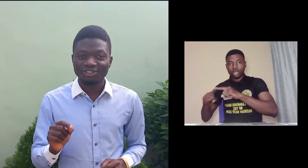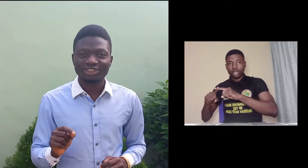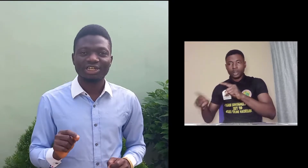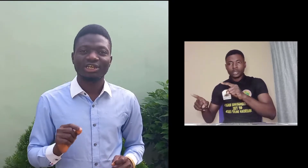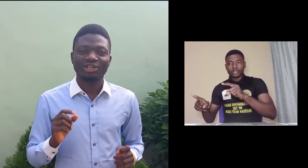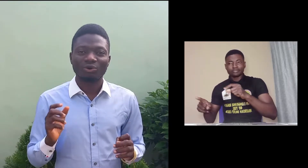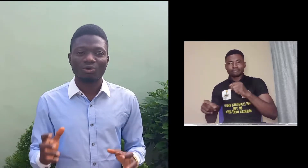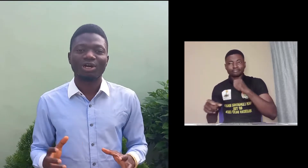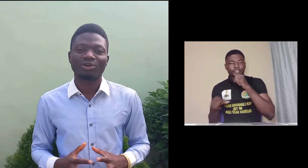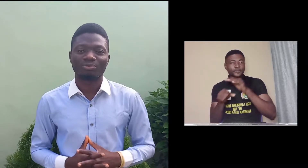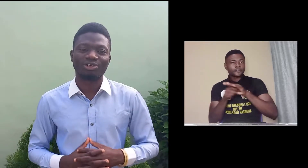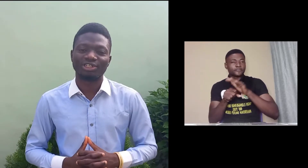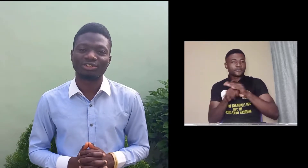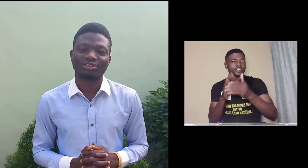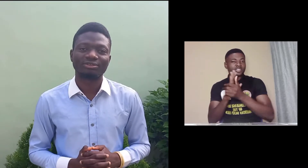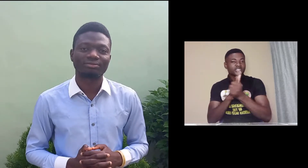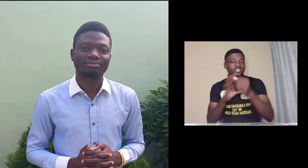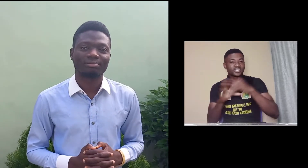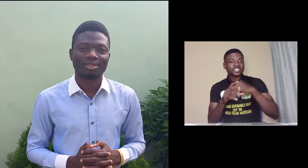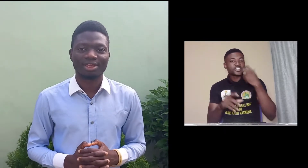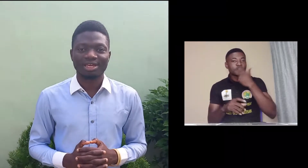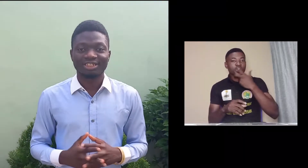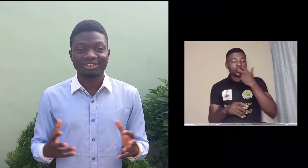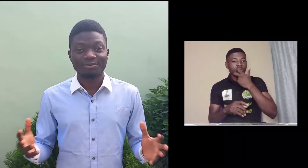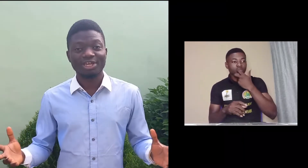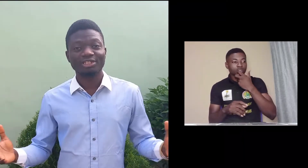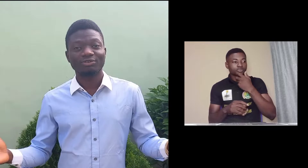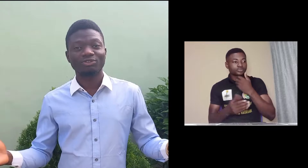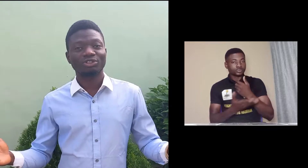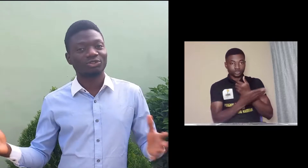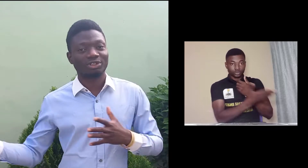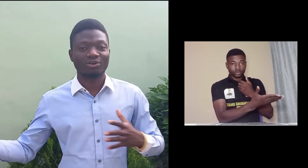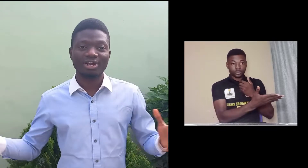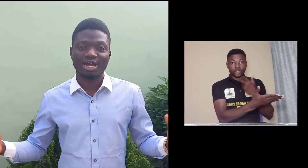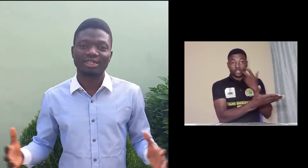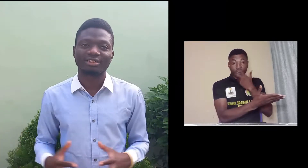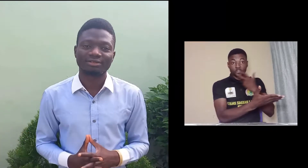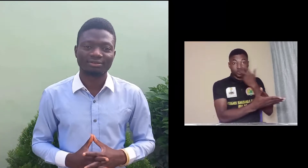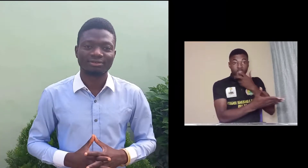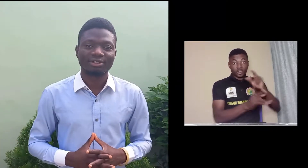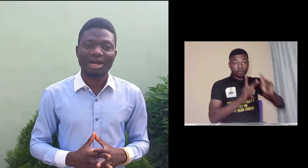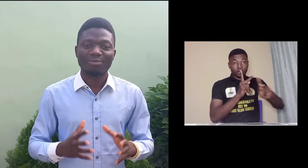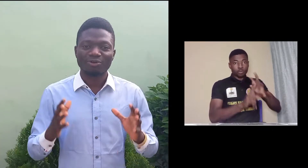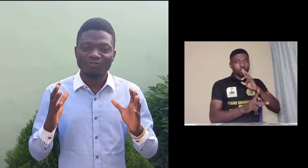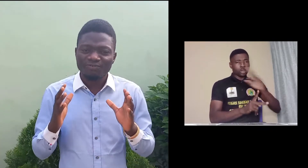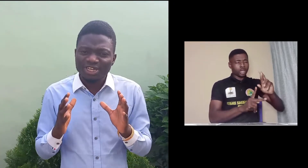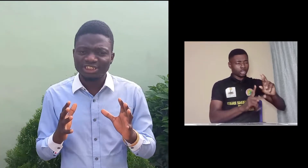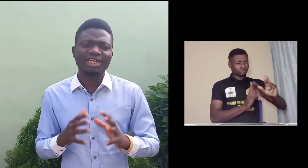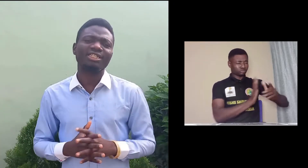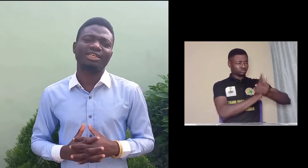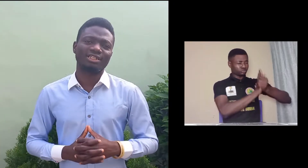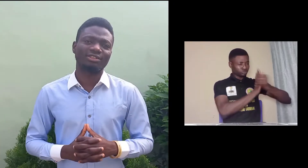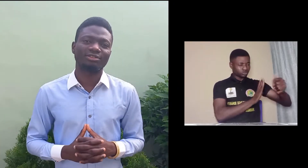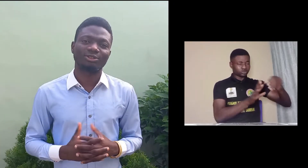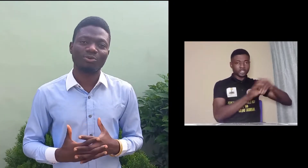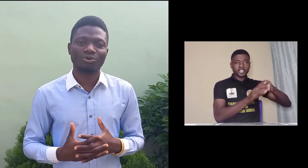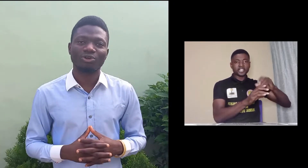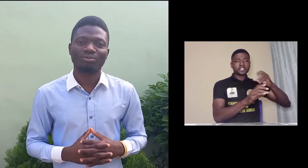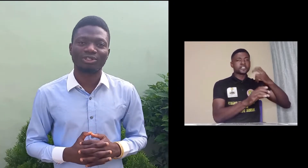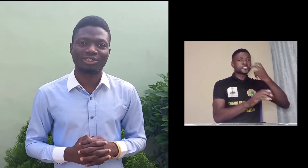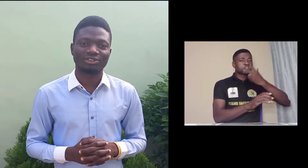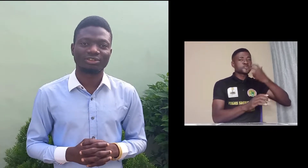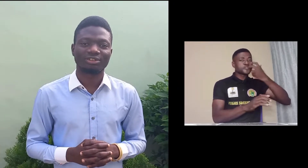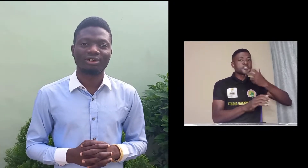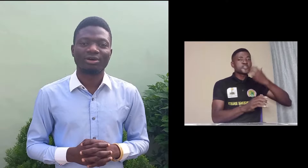but deficient in oral communication. Speaking individuals, on the other hand, are proficient in